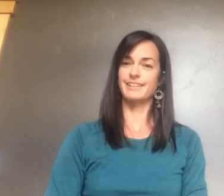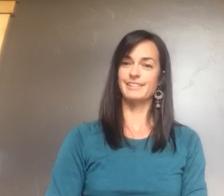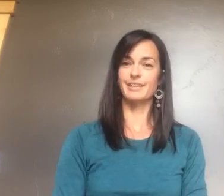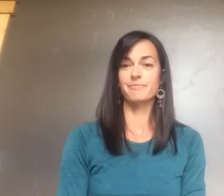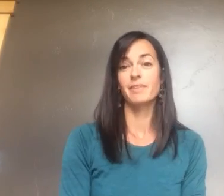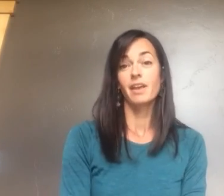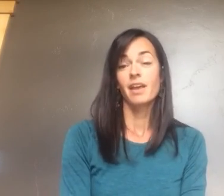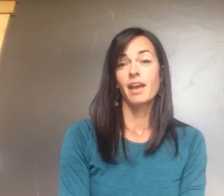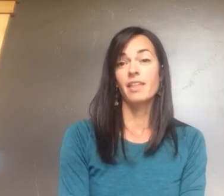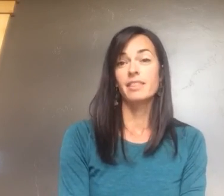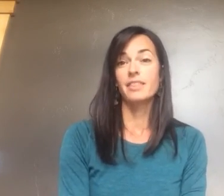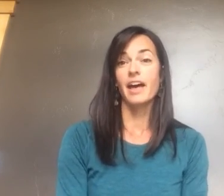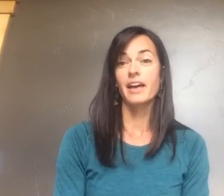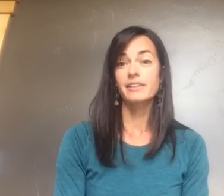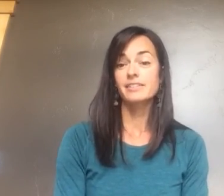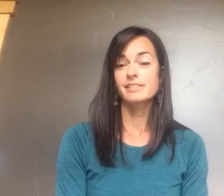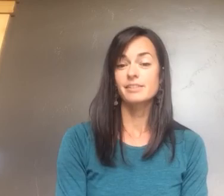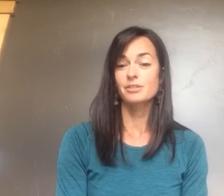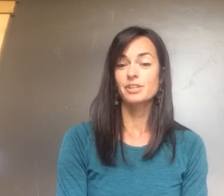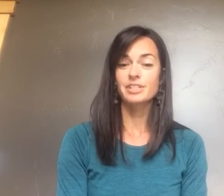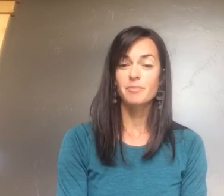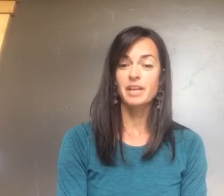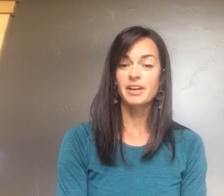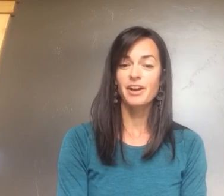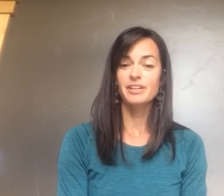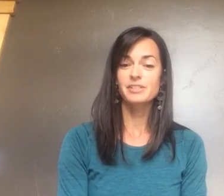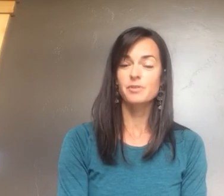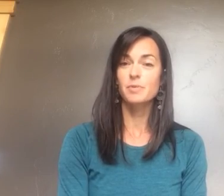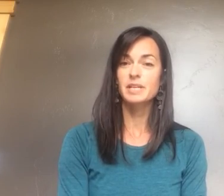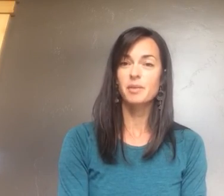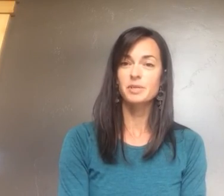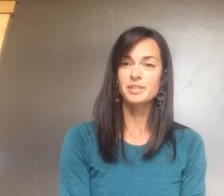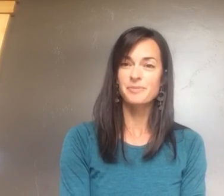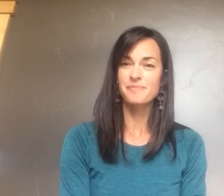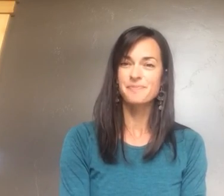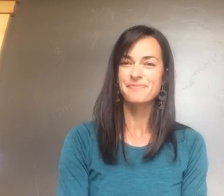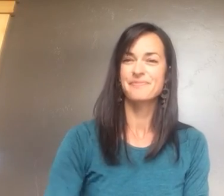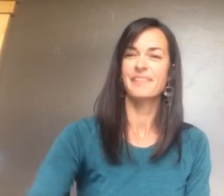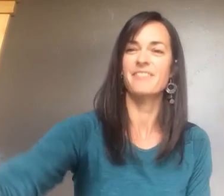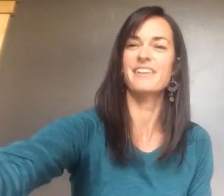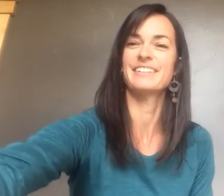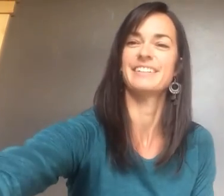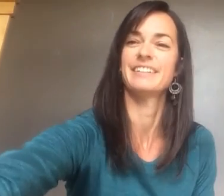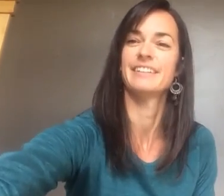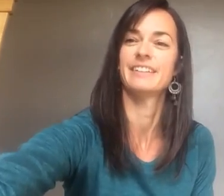Dynasty. And those are your timeline cards for week number two. Have fun.